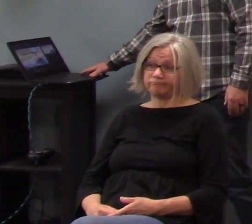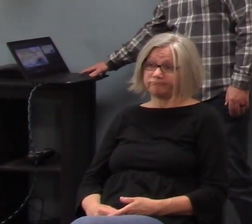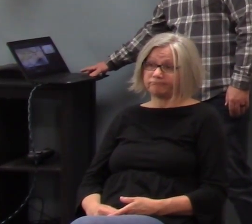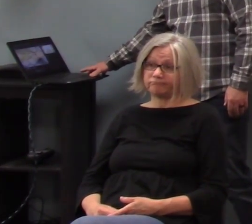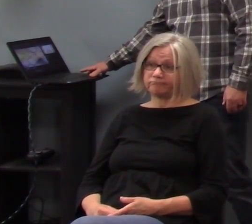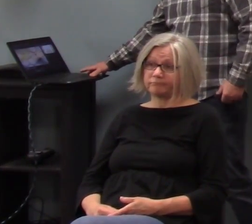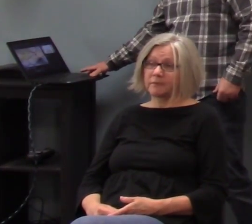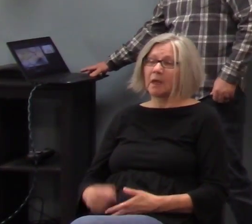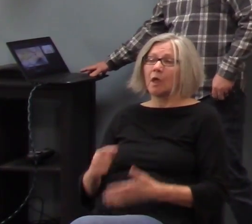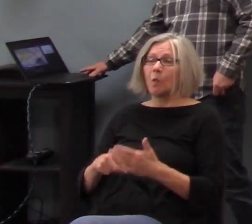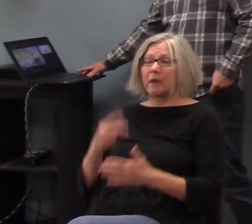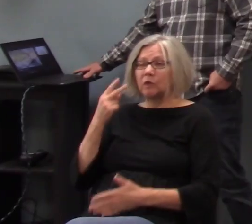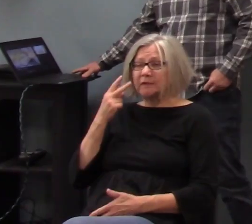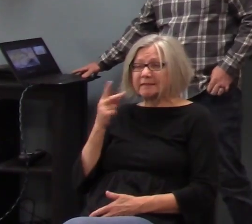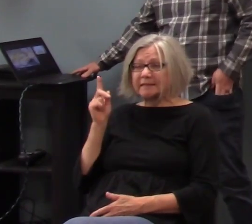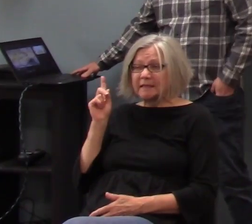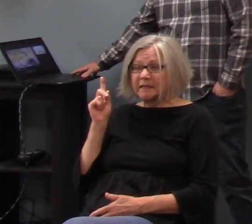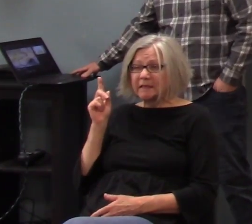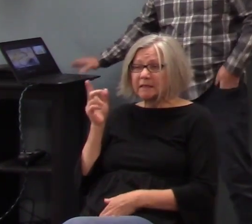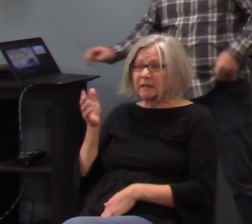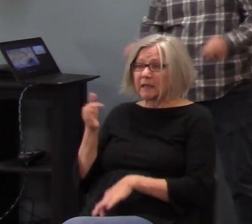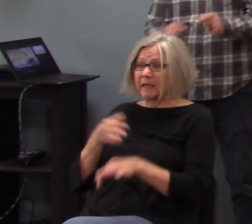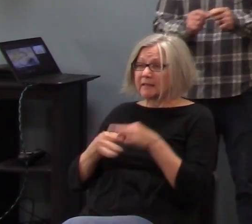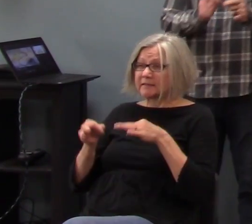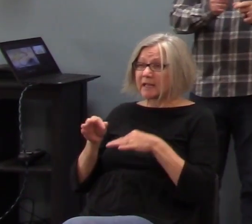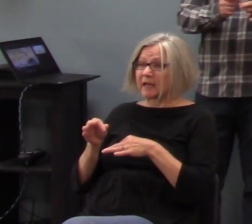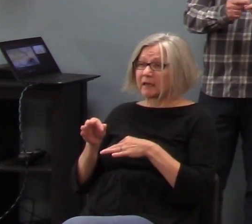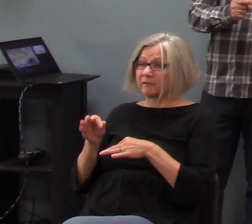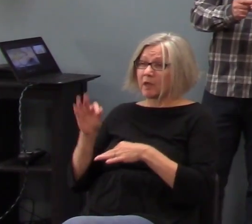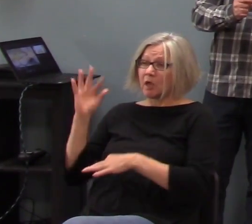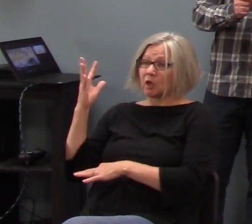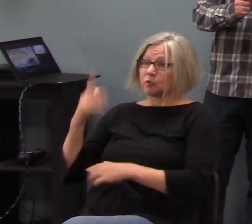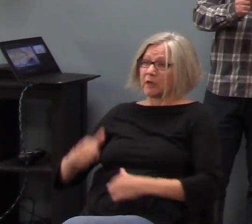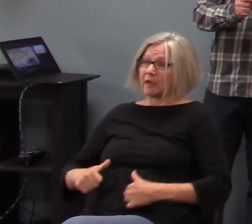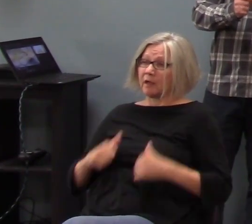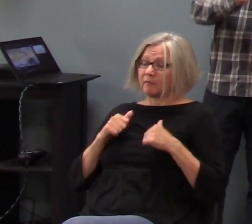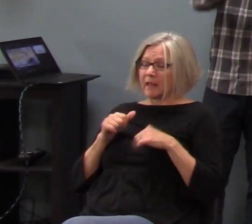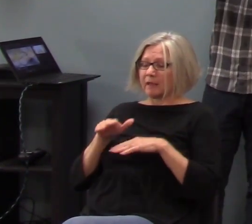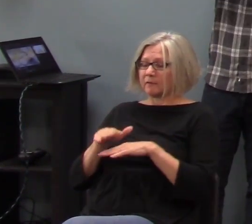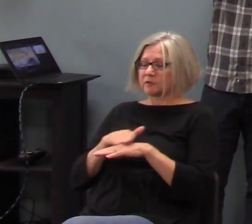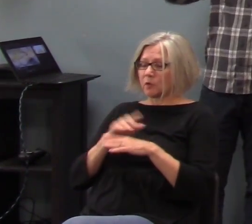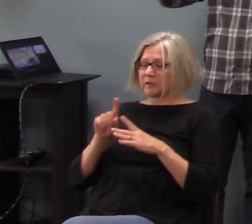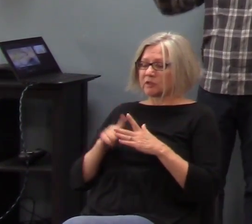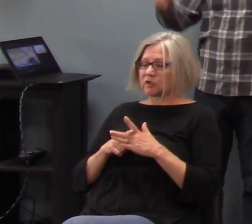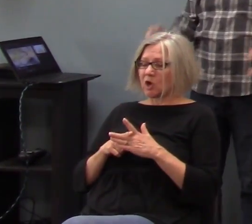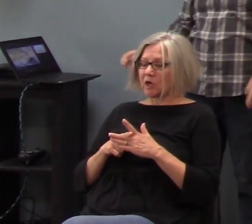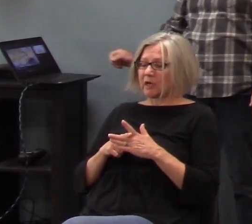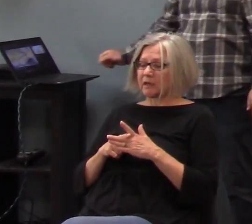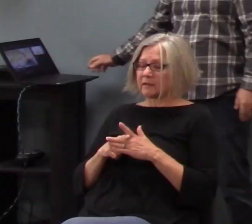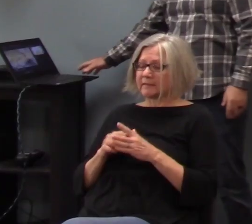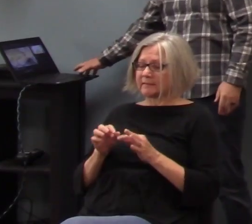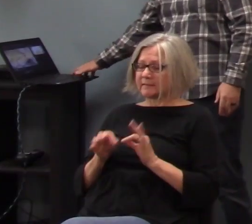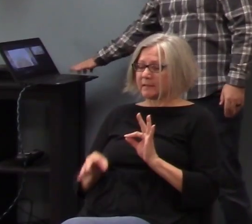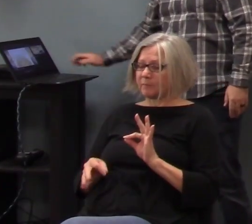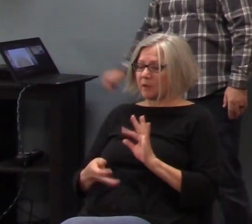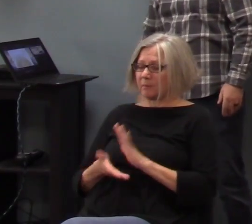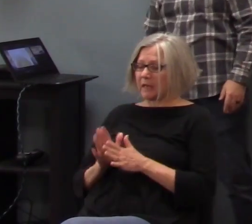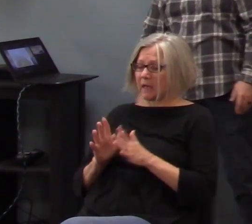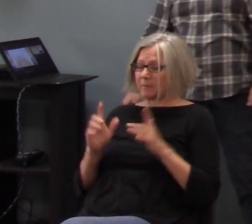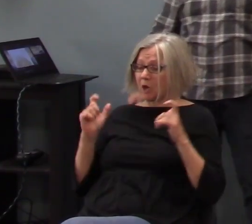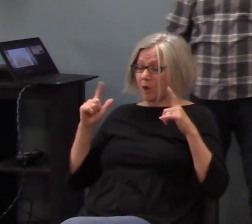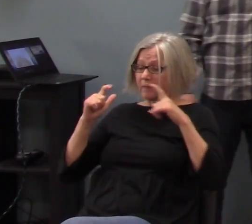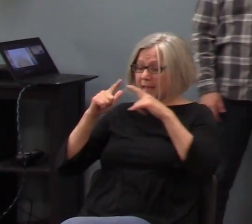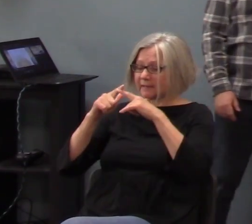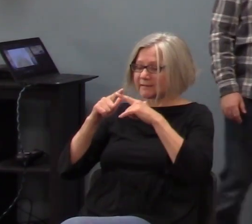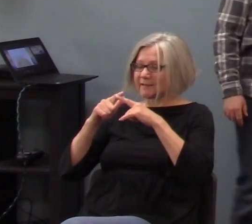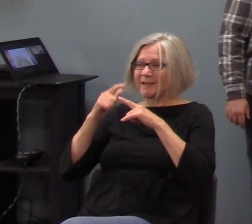Because again, what we're seeing, instead of the tree of life slowly starting as simple and getting more complex, we actually see complexity at